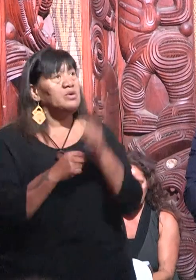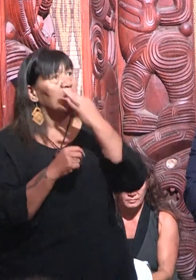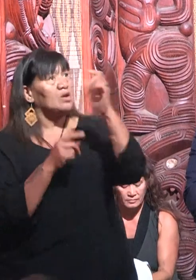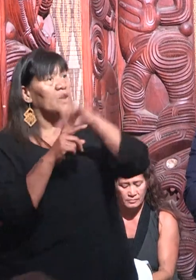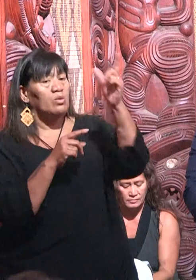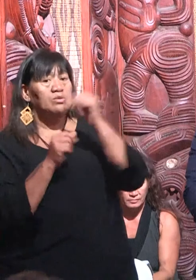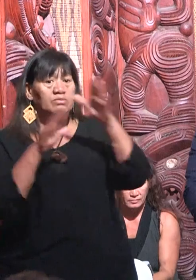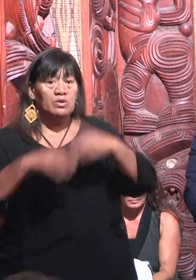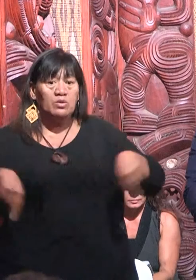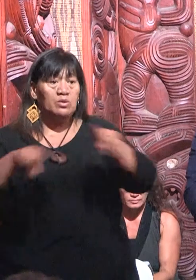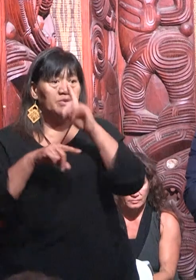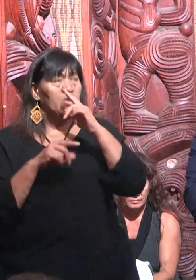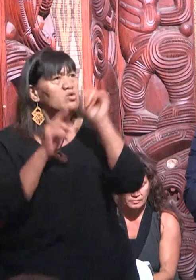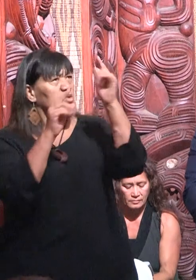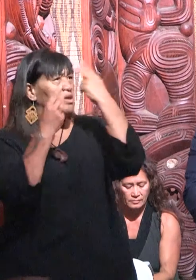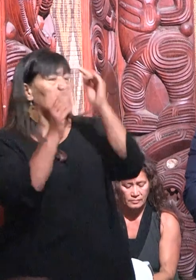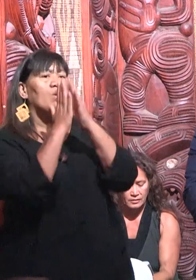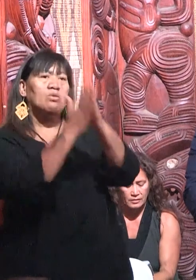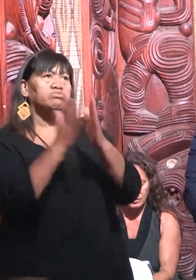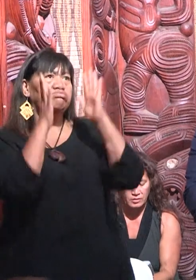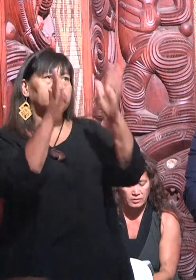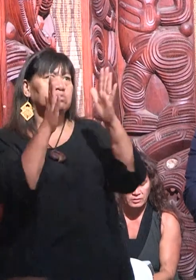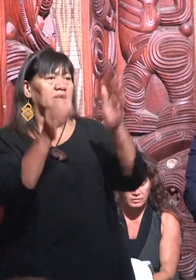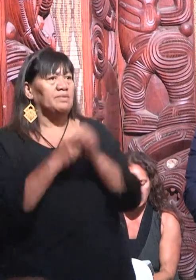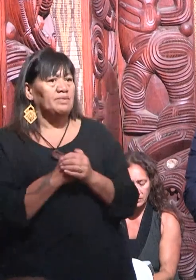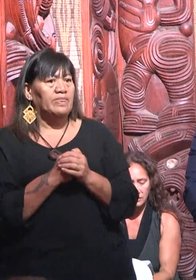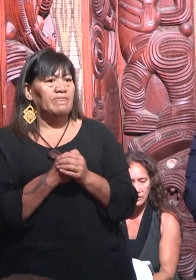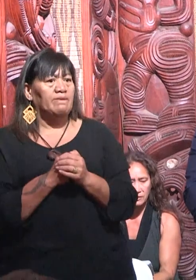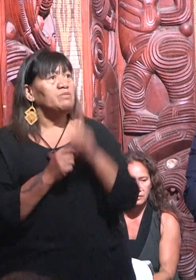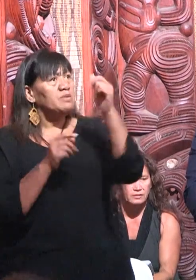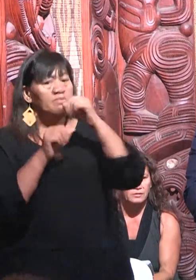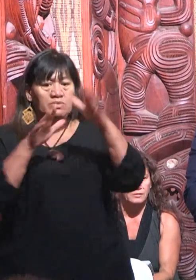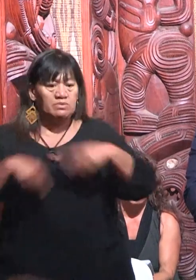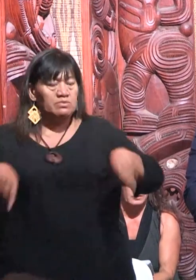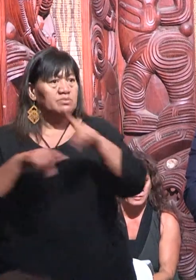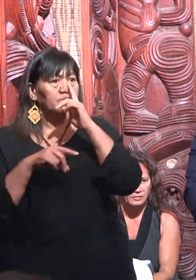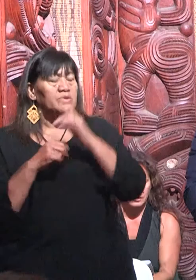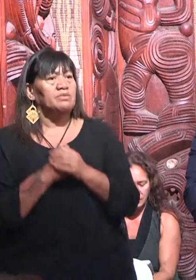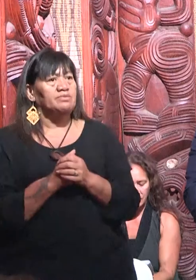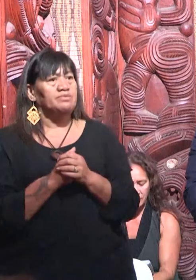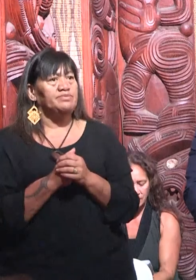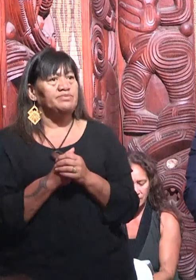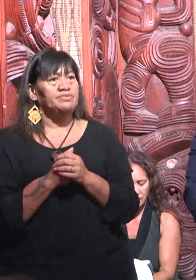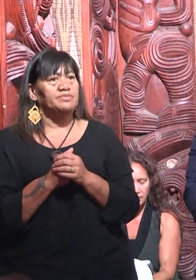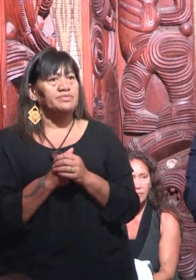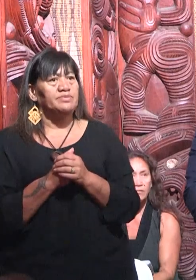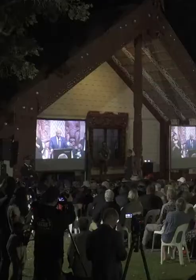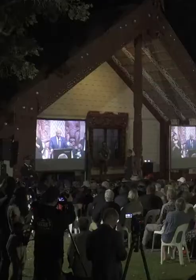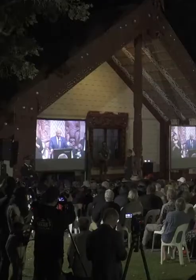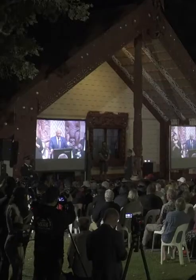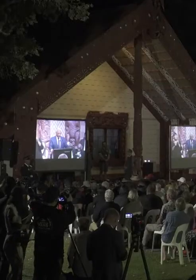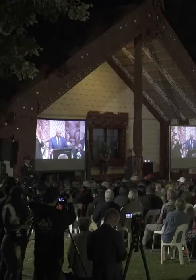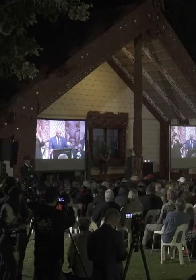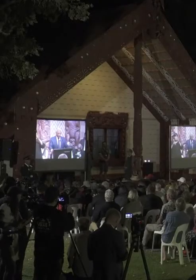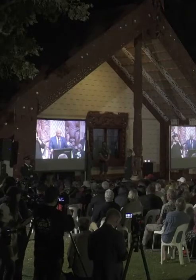mitu e te ao, ki e tapato o ingoa, ki e teito o pāsiri, ki akone e tō wanawa tēnua ni, me te te ao